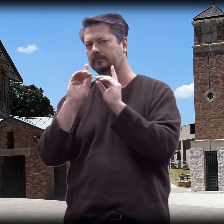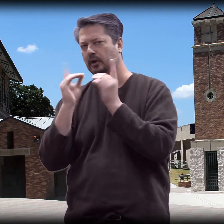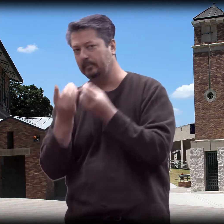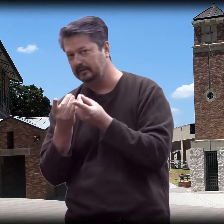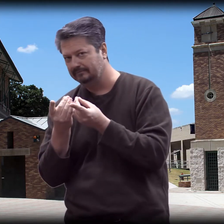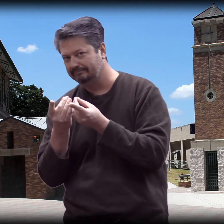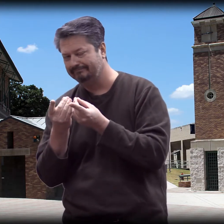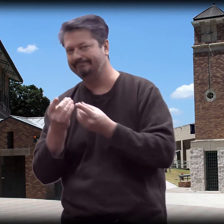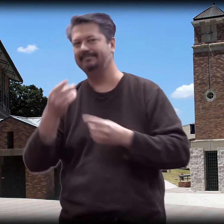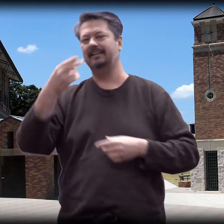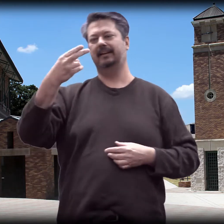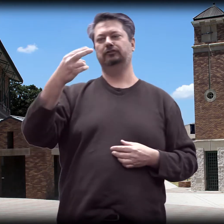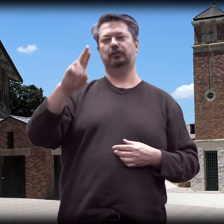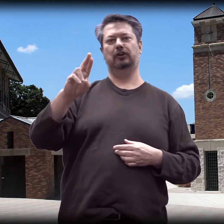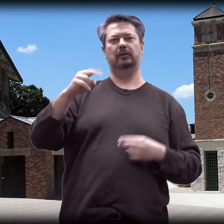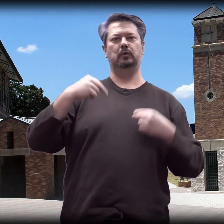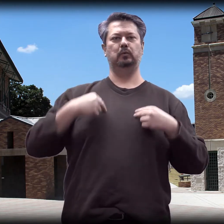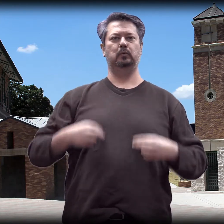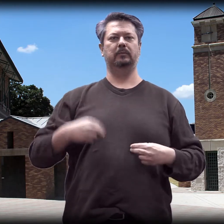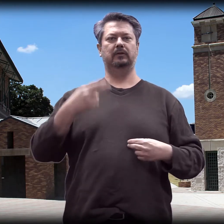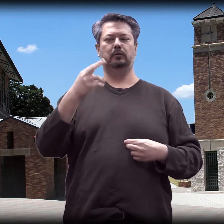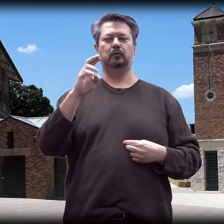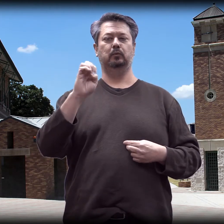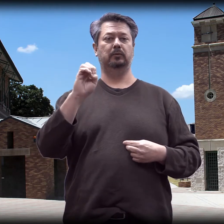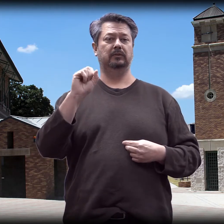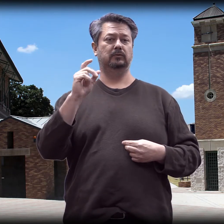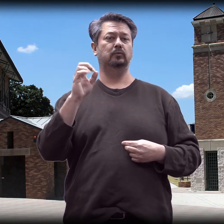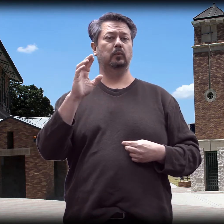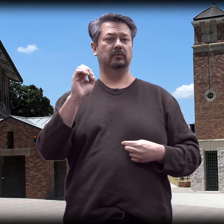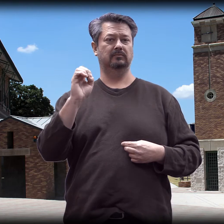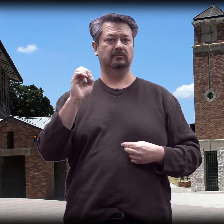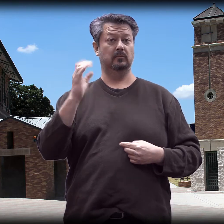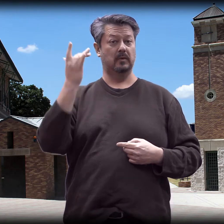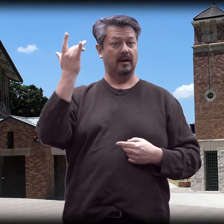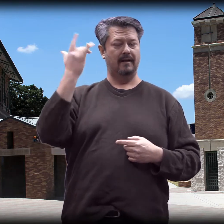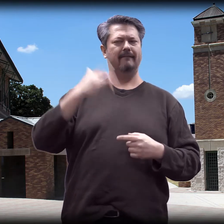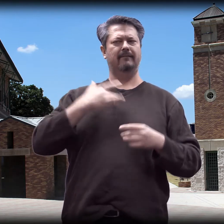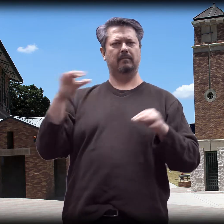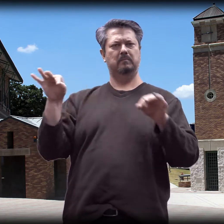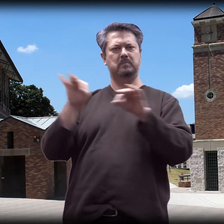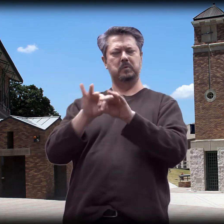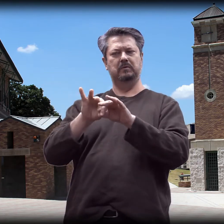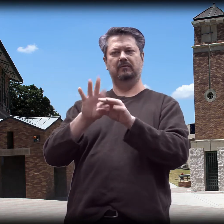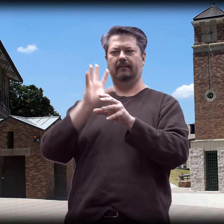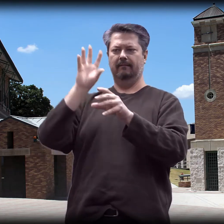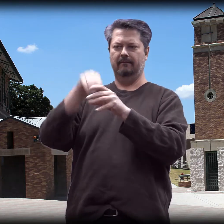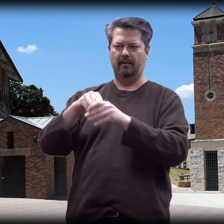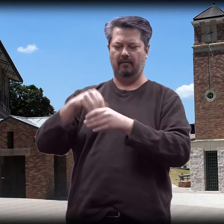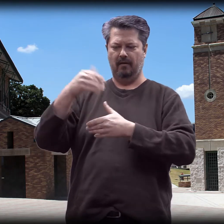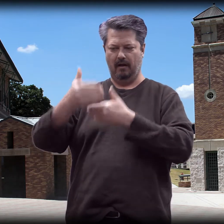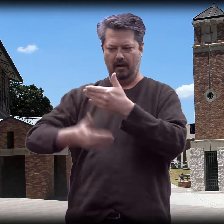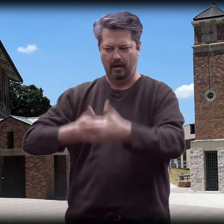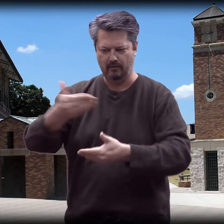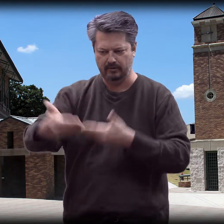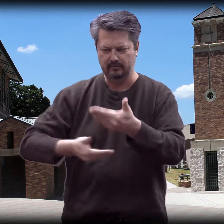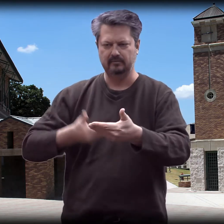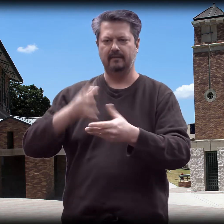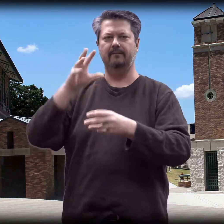SCPI. It's housed under the Human Resource Department. And the reason is because they consider it a very important part